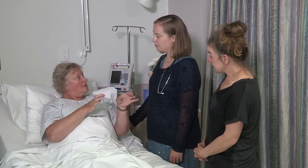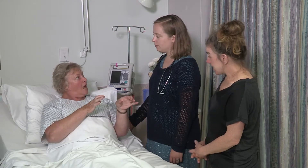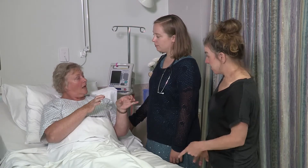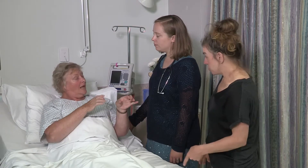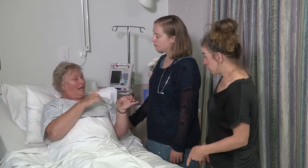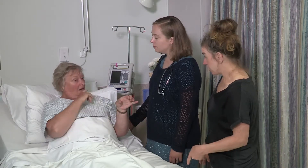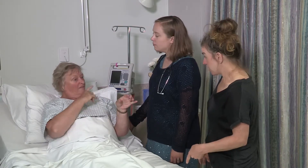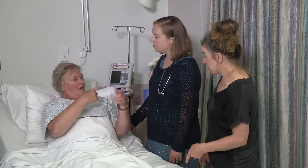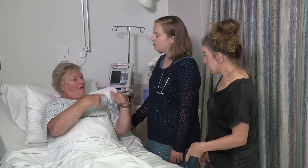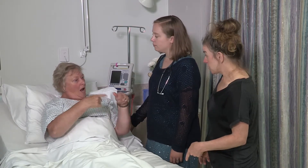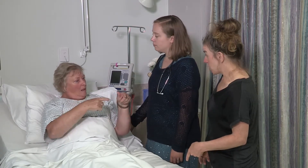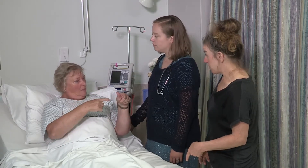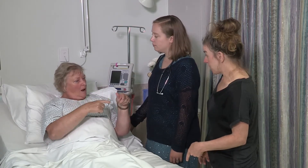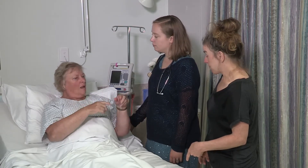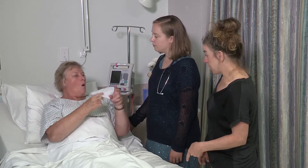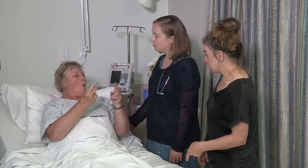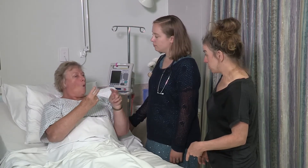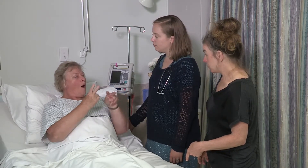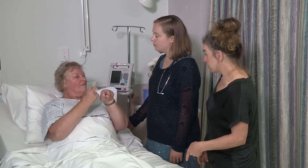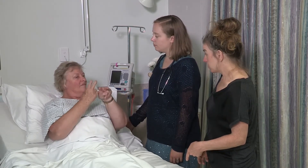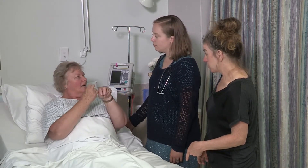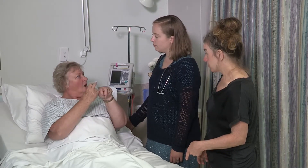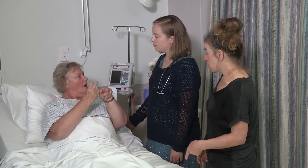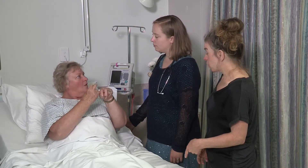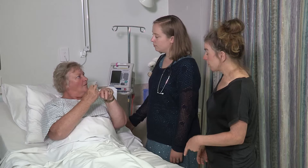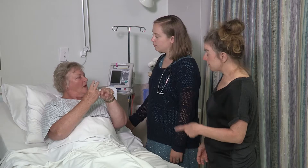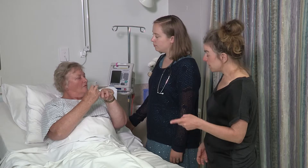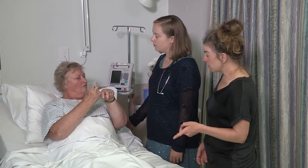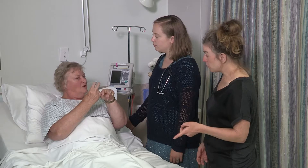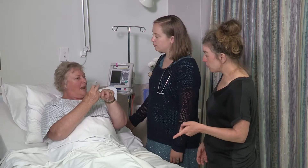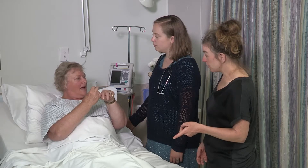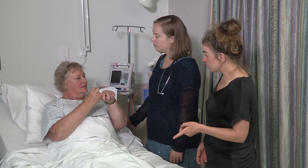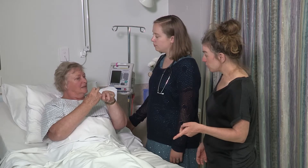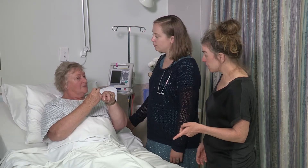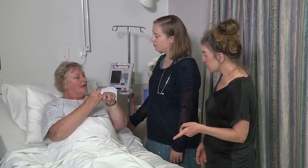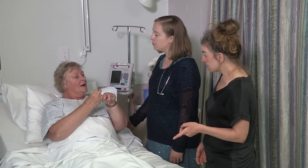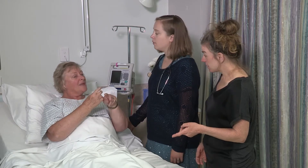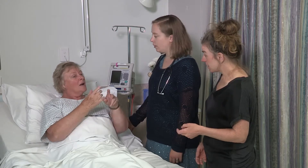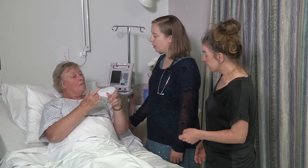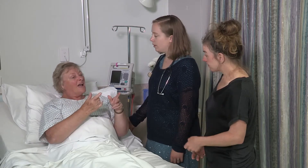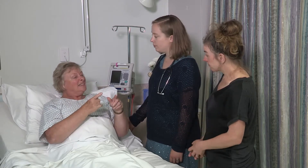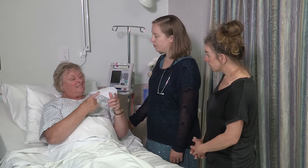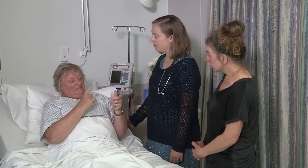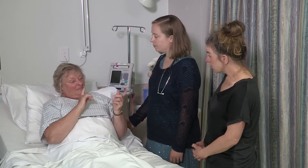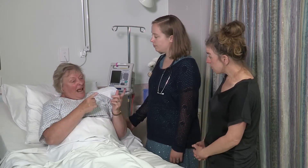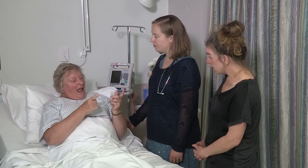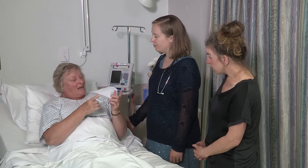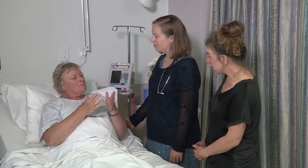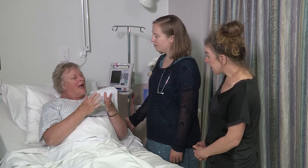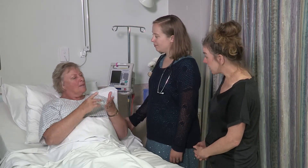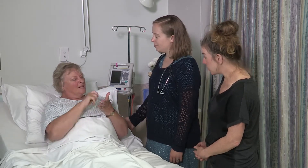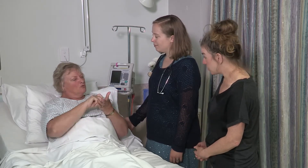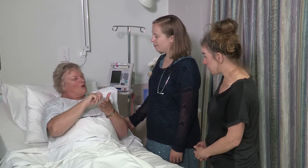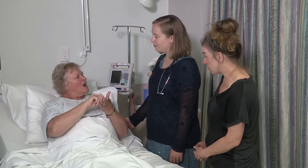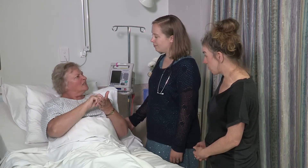I'd like to have an interpreter, so if they're available, or the video interpreting service. Okay. But if